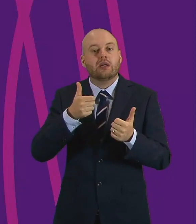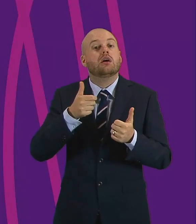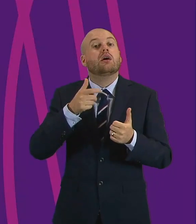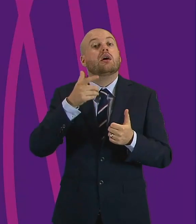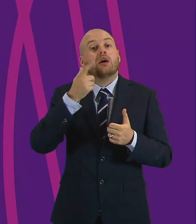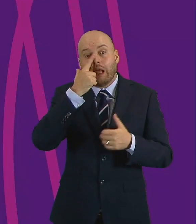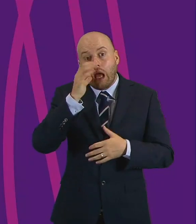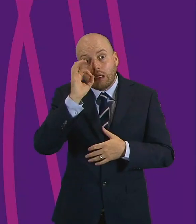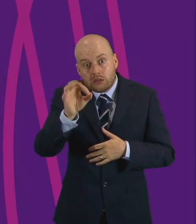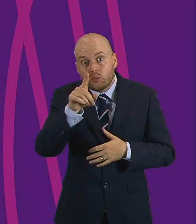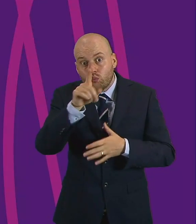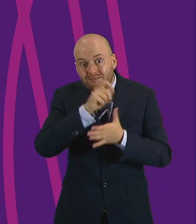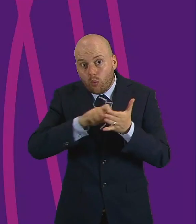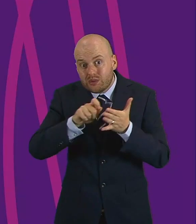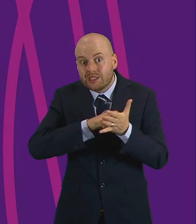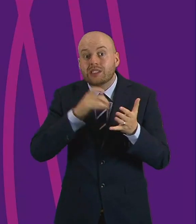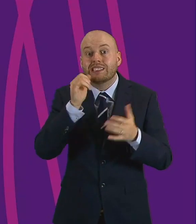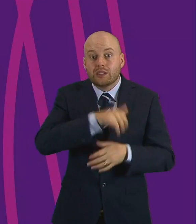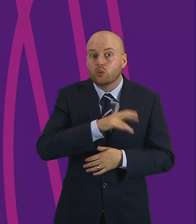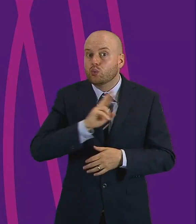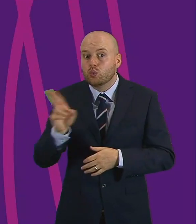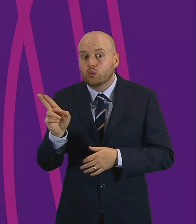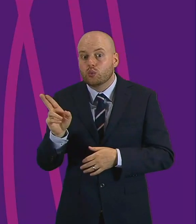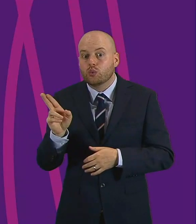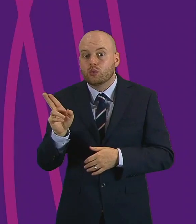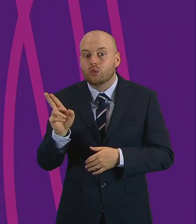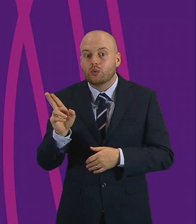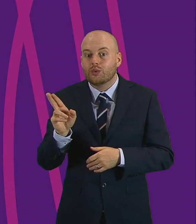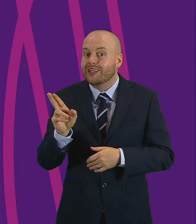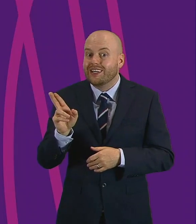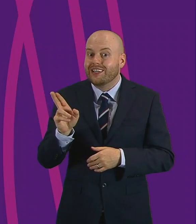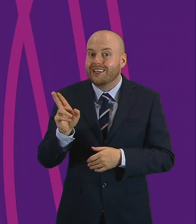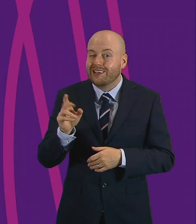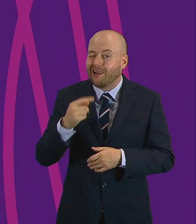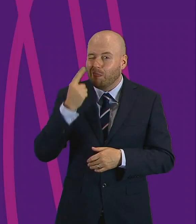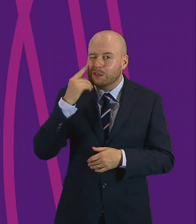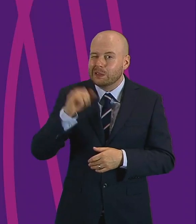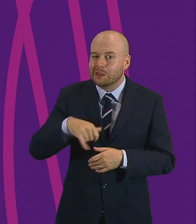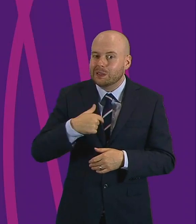you voted with the Conservatives for the amendment?